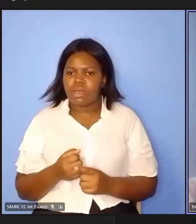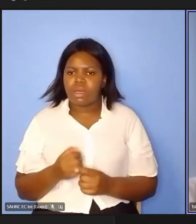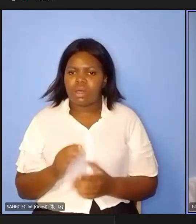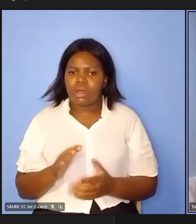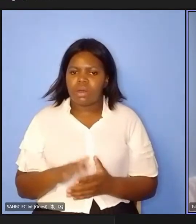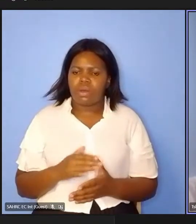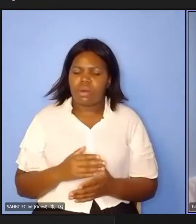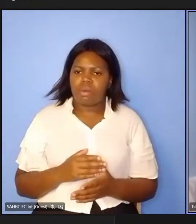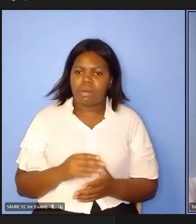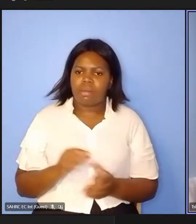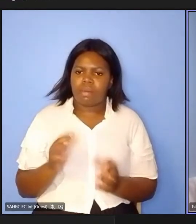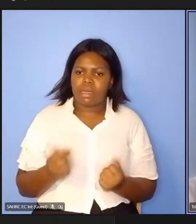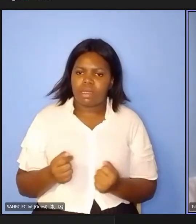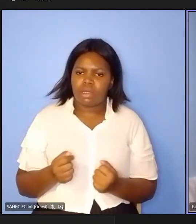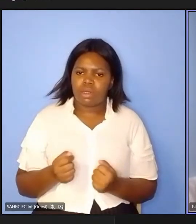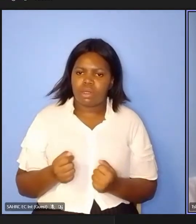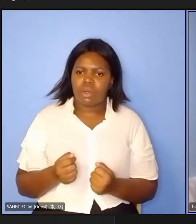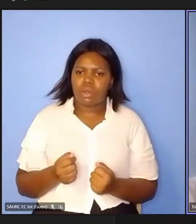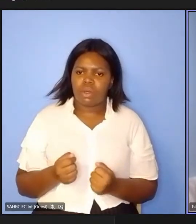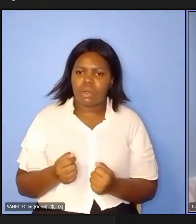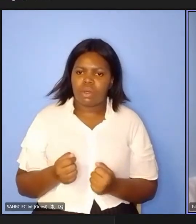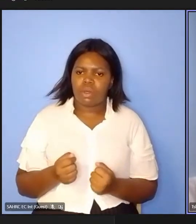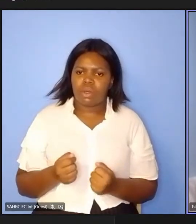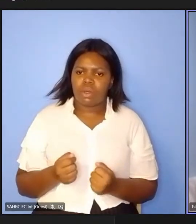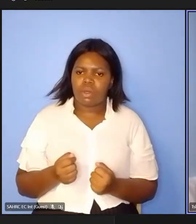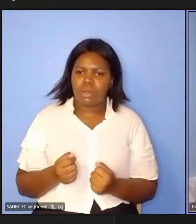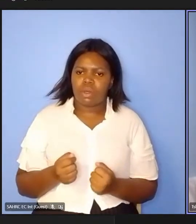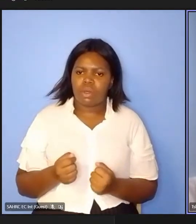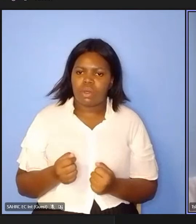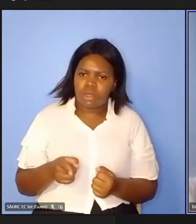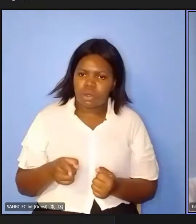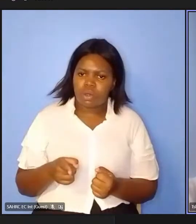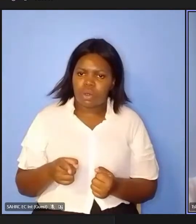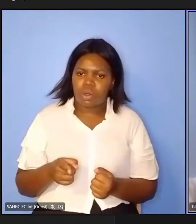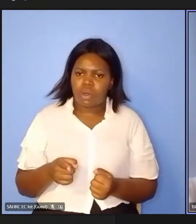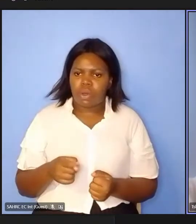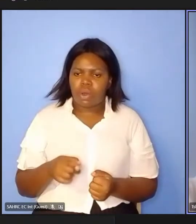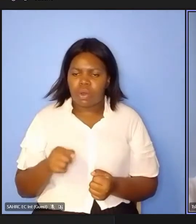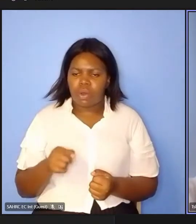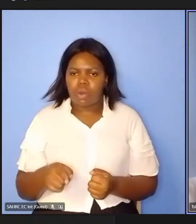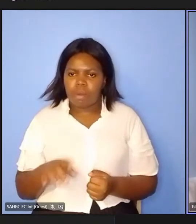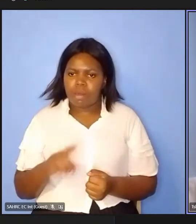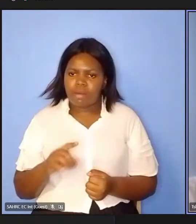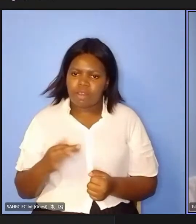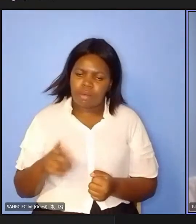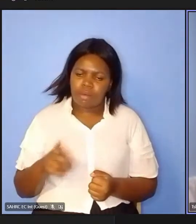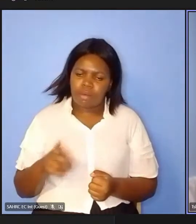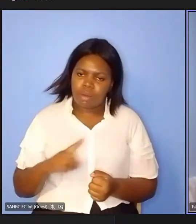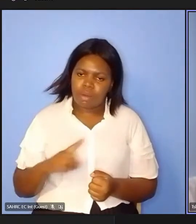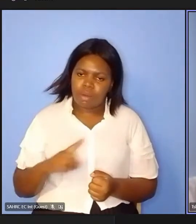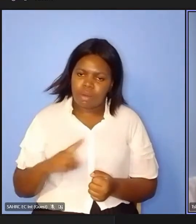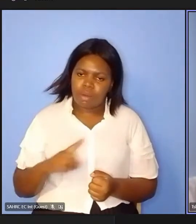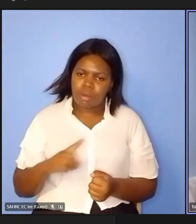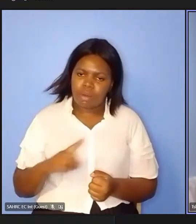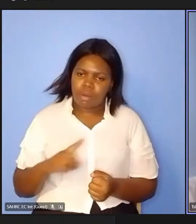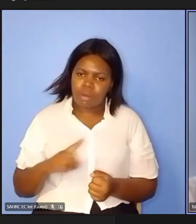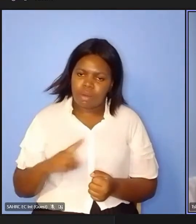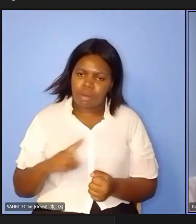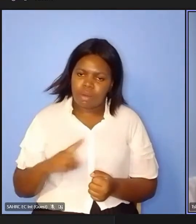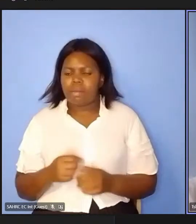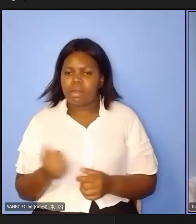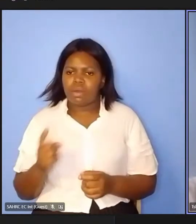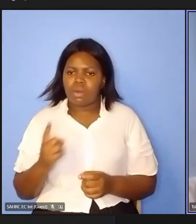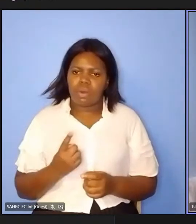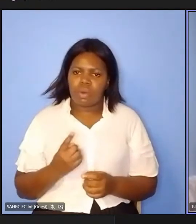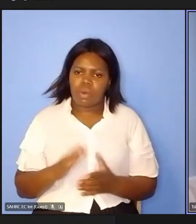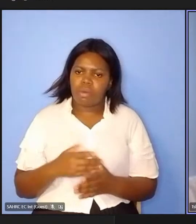make. Either I live a dignified life at school without being bullied, without being teased or violated. And so a lot of them then just keep quiet